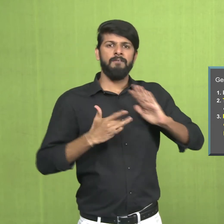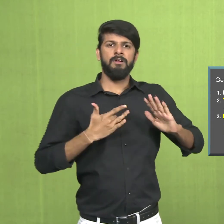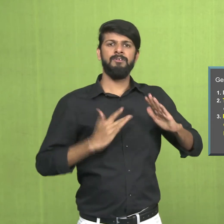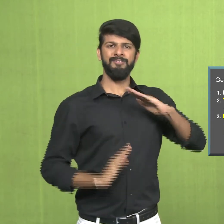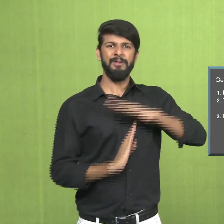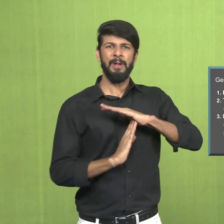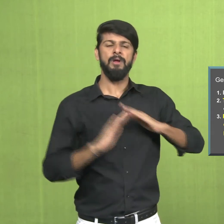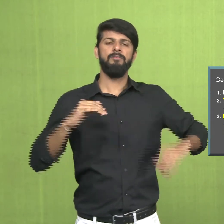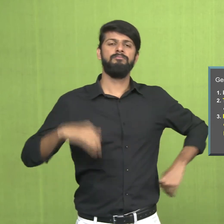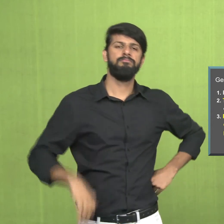and she is